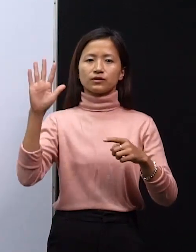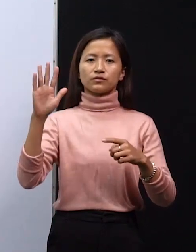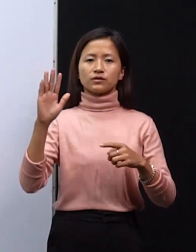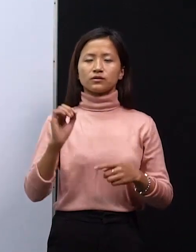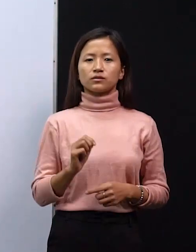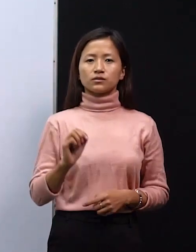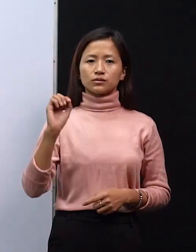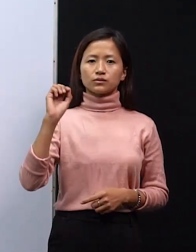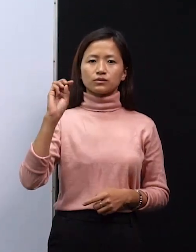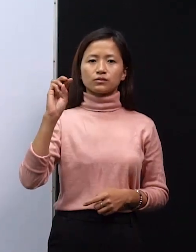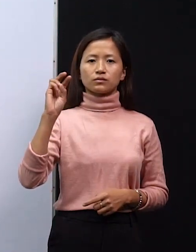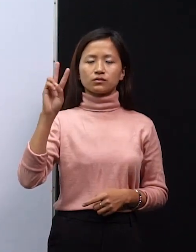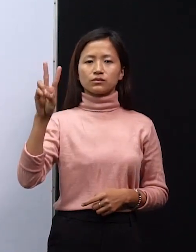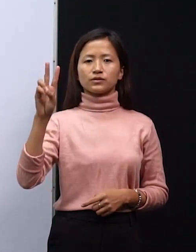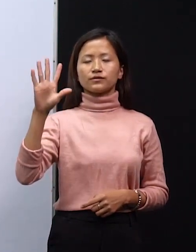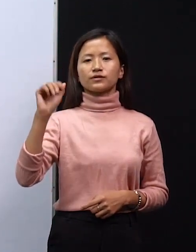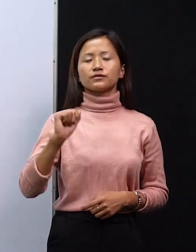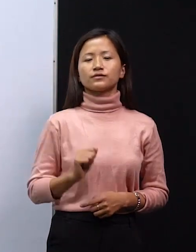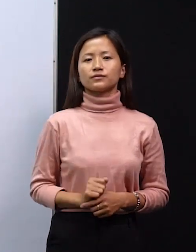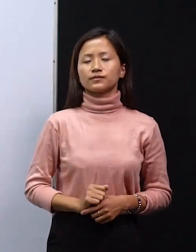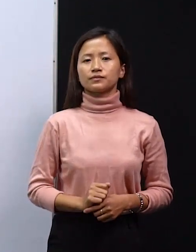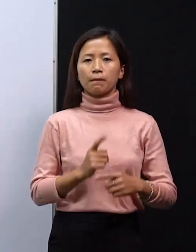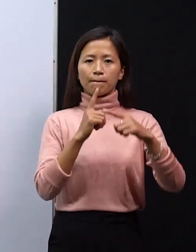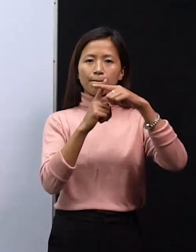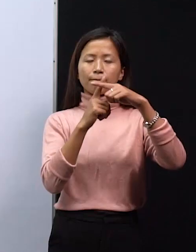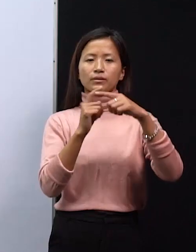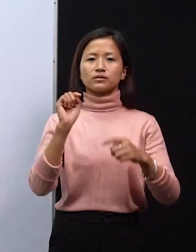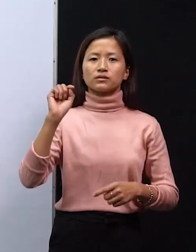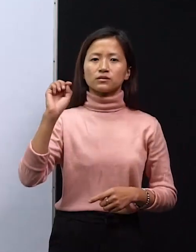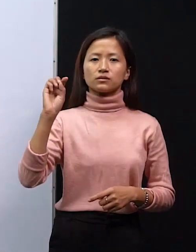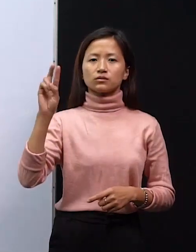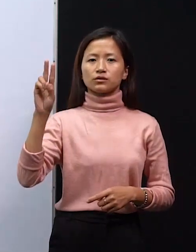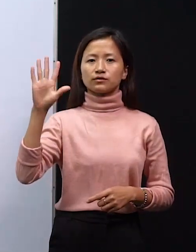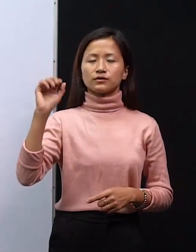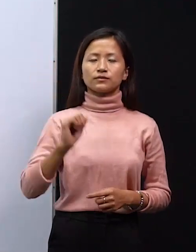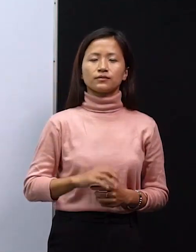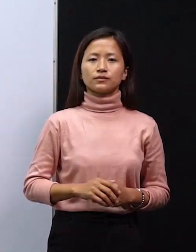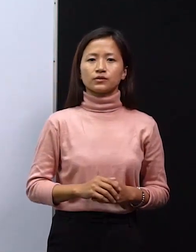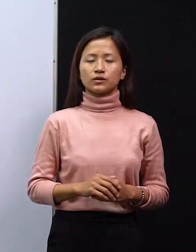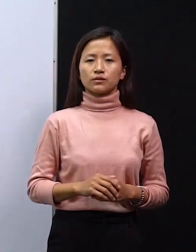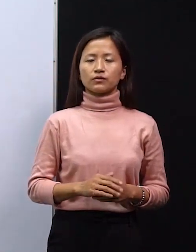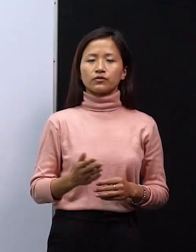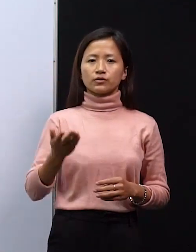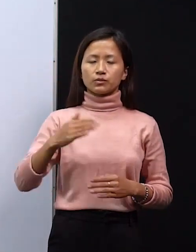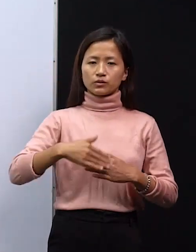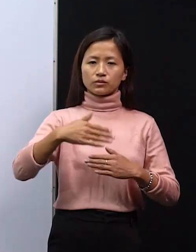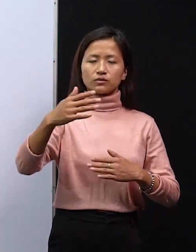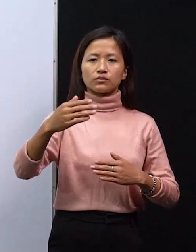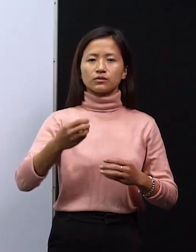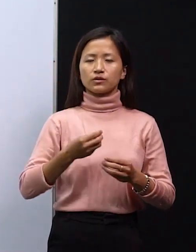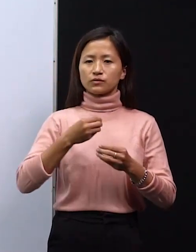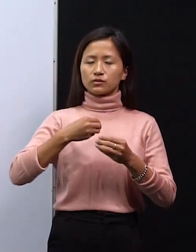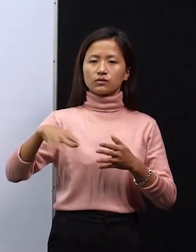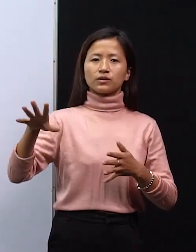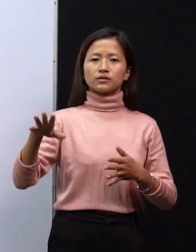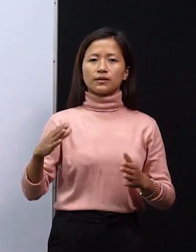25, plus 25. To proceed further, you have to remove the brackets. So what we are going to do here